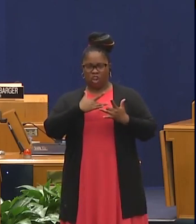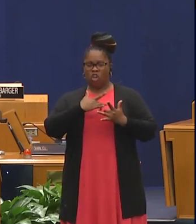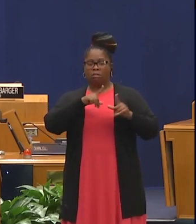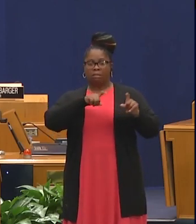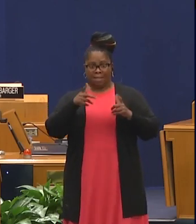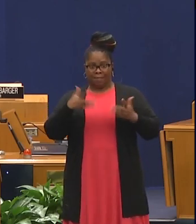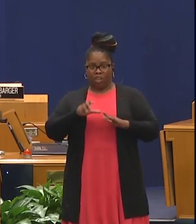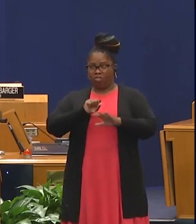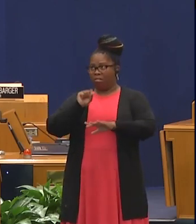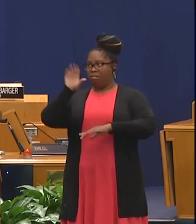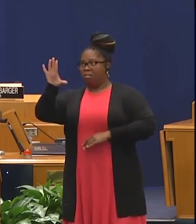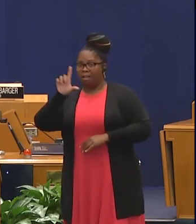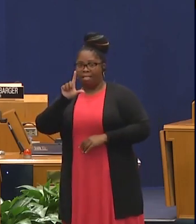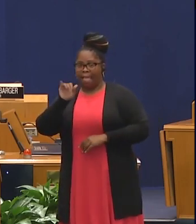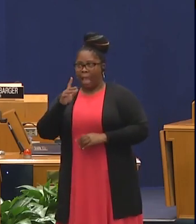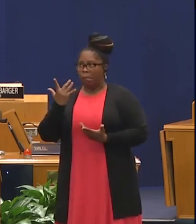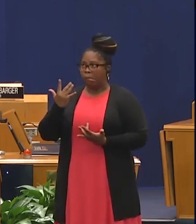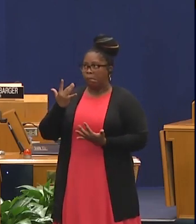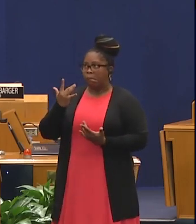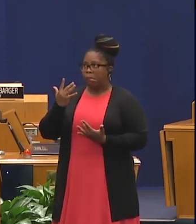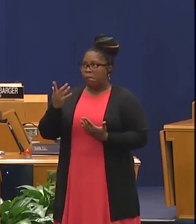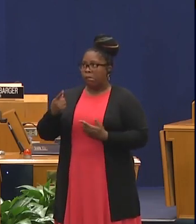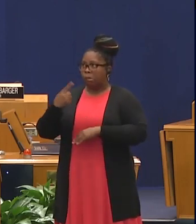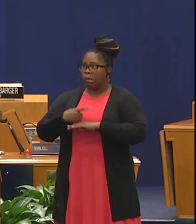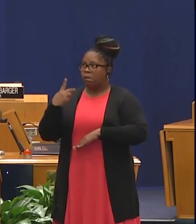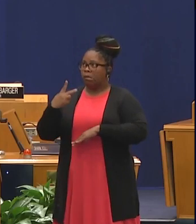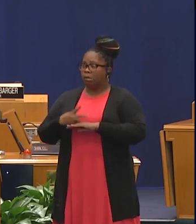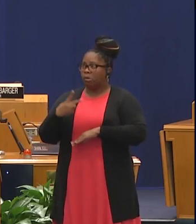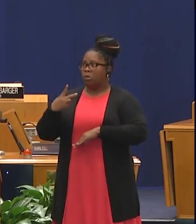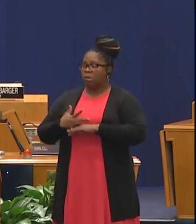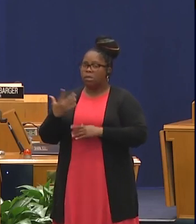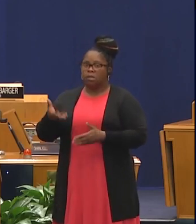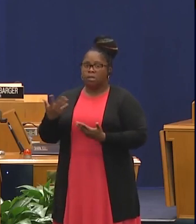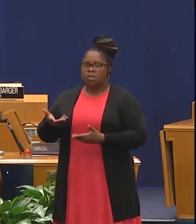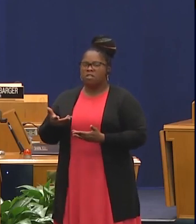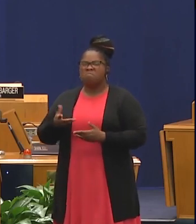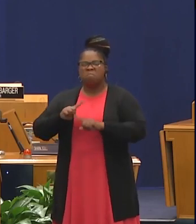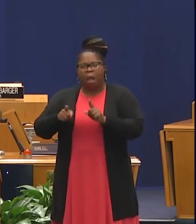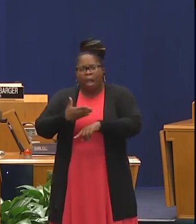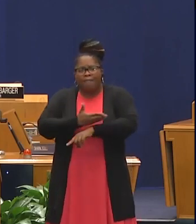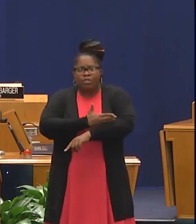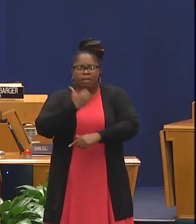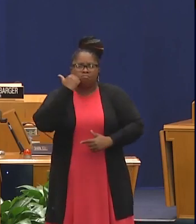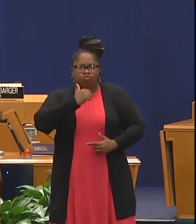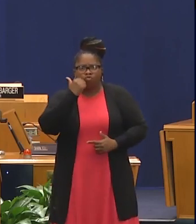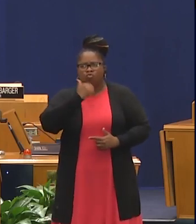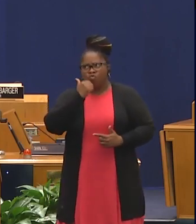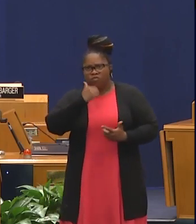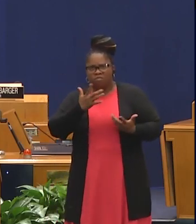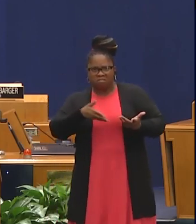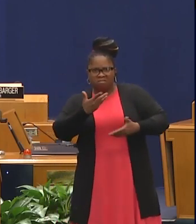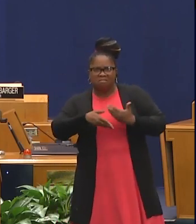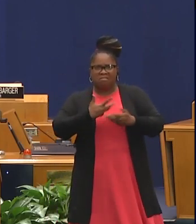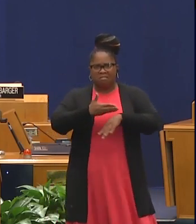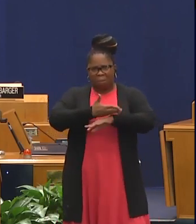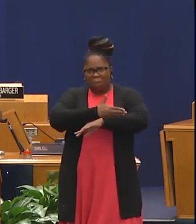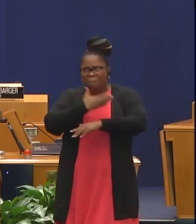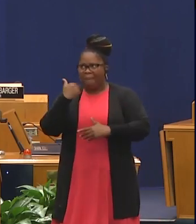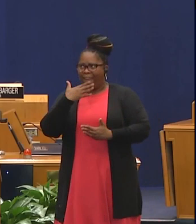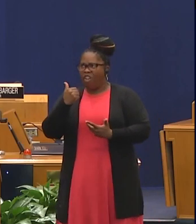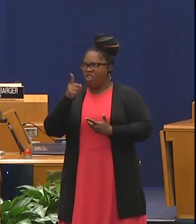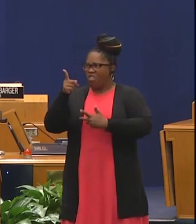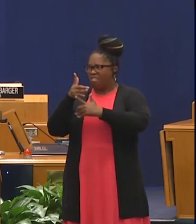bumpy for a start. But we're getting better every day, and we ask you to please bear with us as our labs in particular get caught